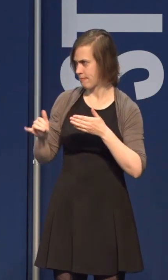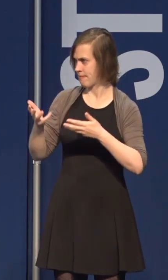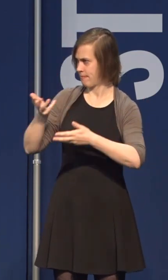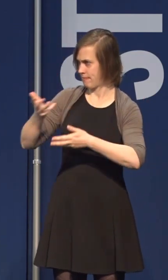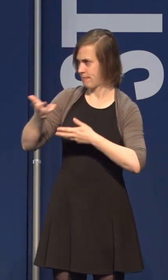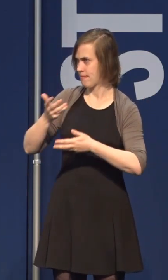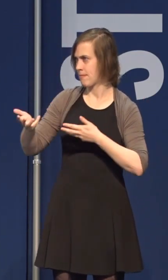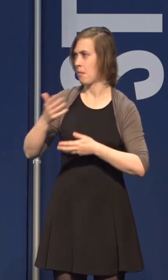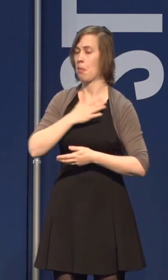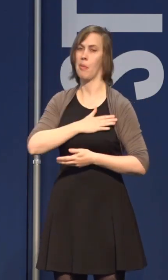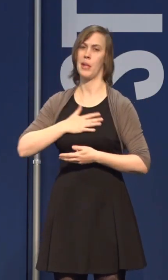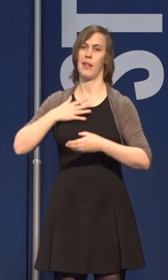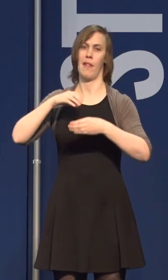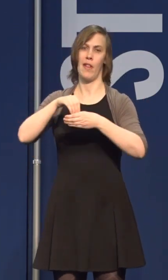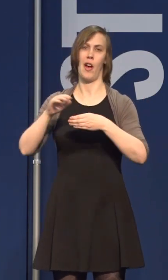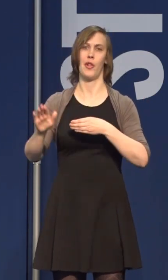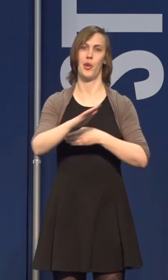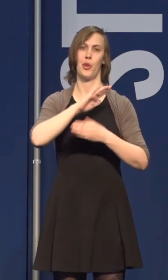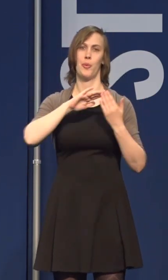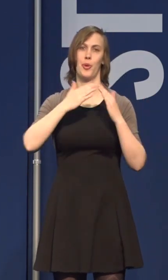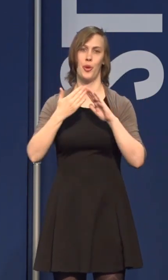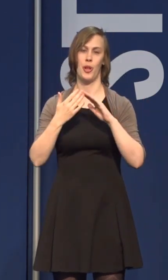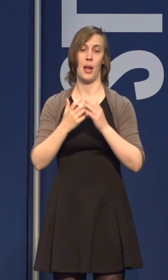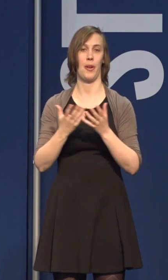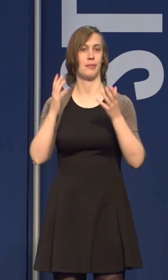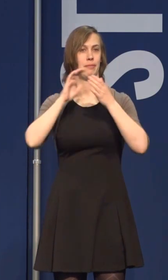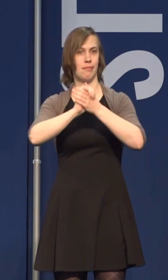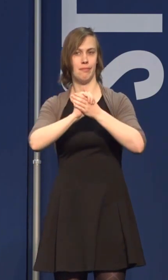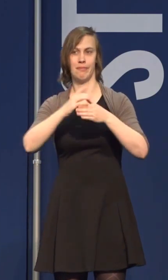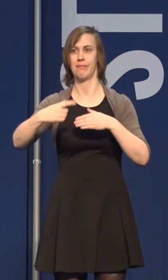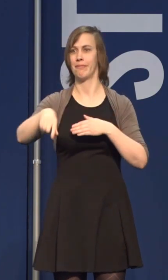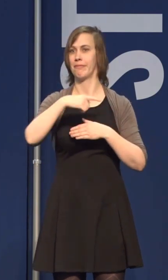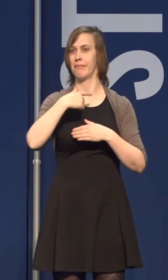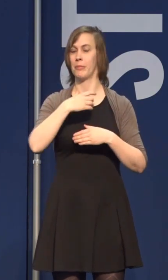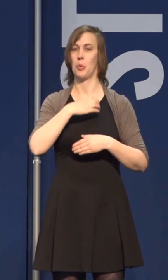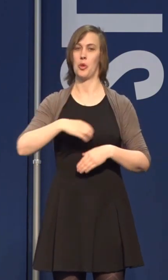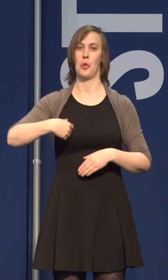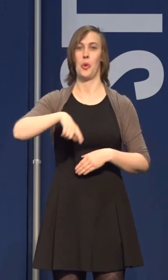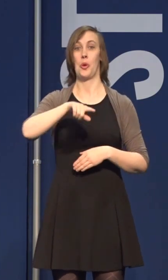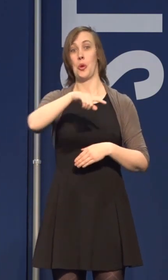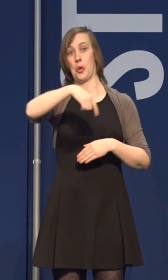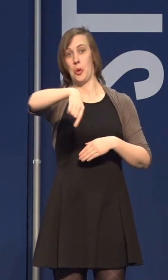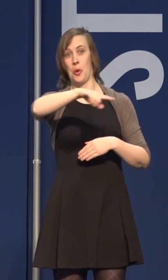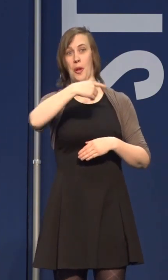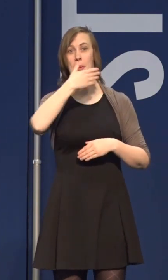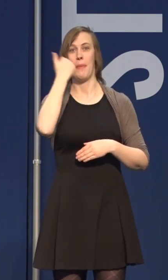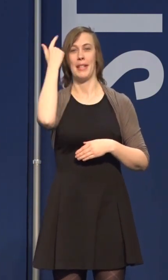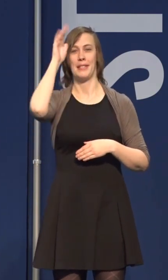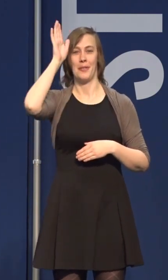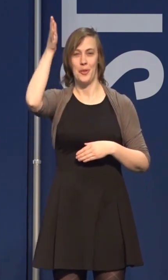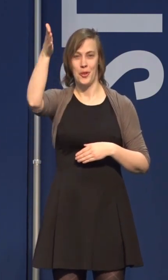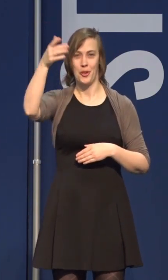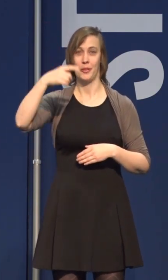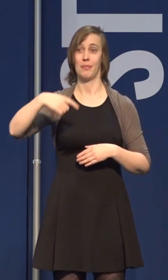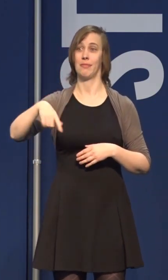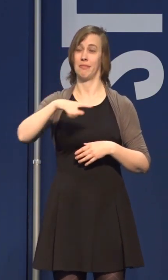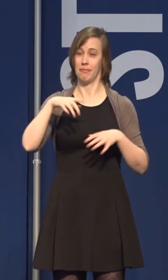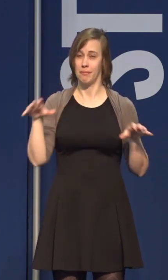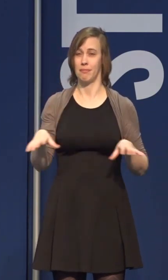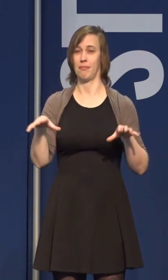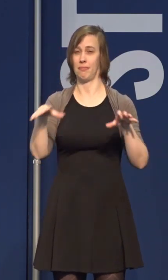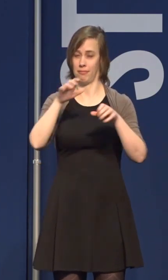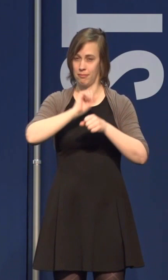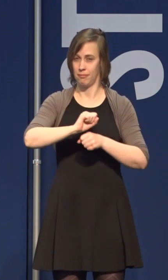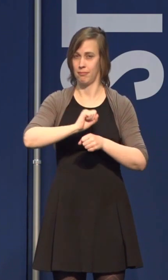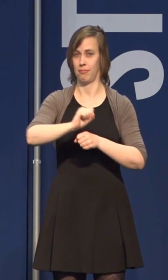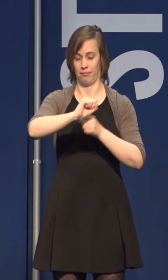this opportunity to congratulate you, our graduates, and wish you all the best in the future. You've worked hard, you've balanced your